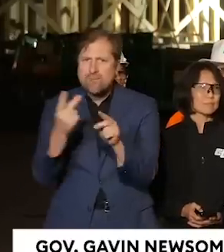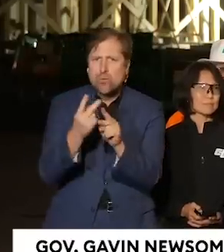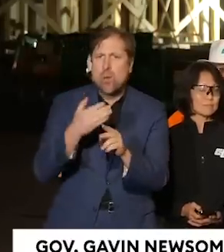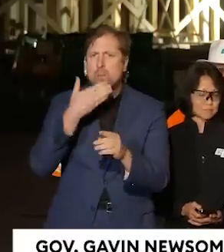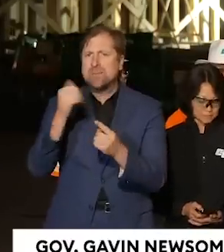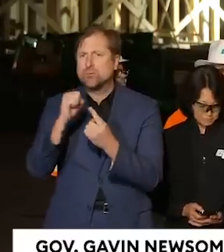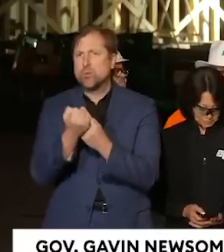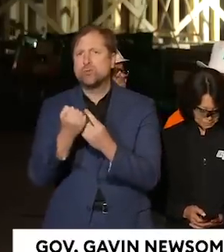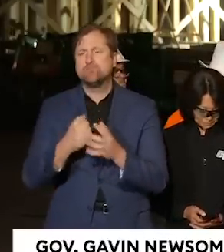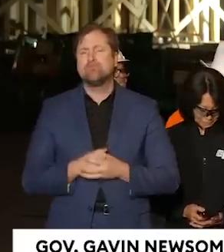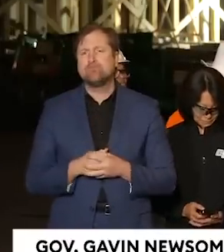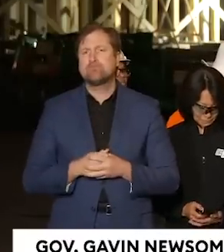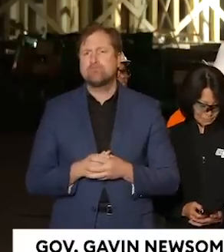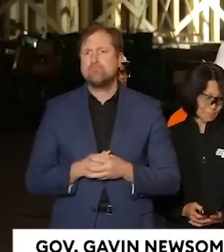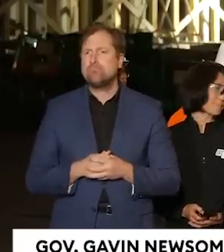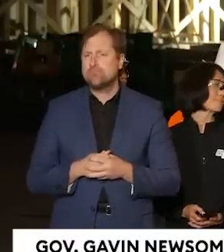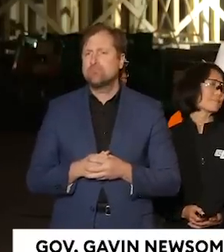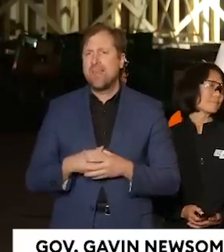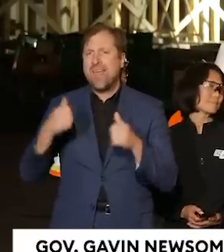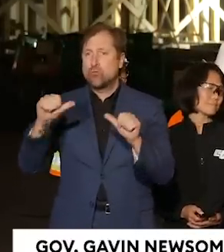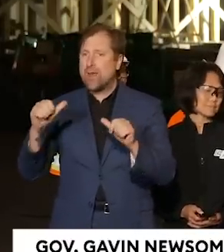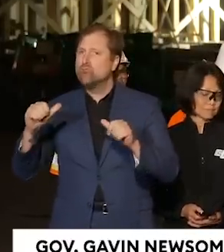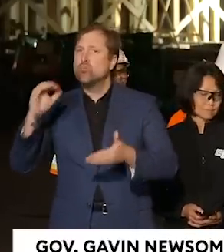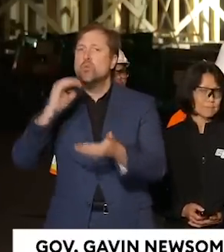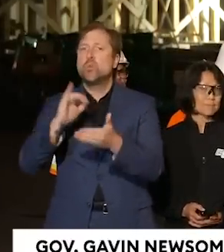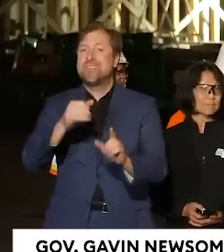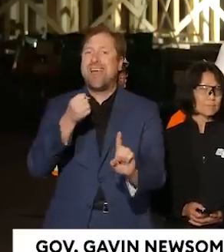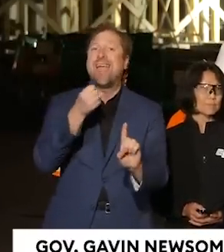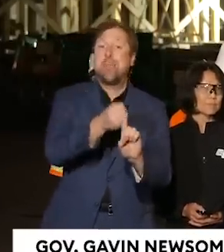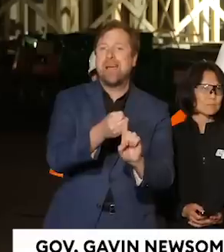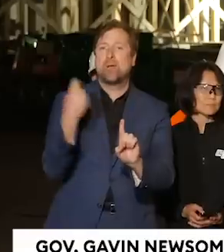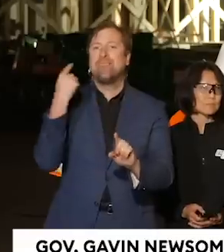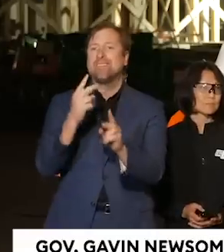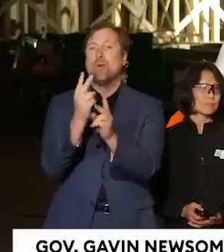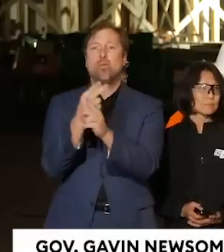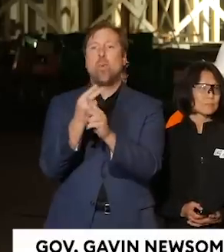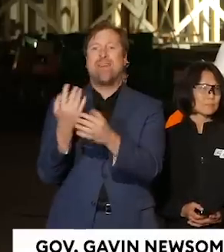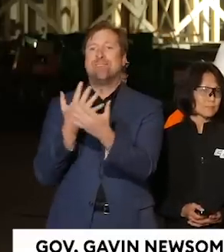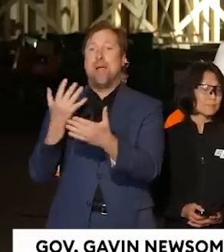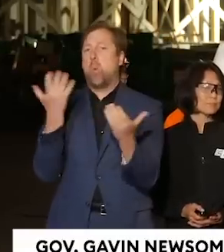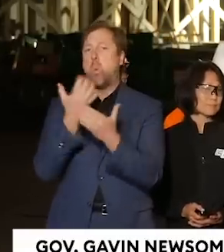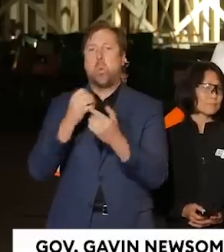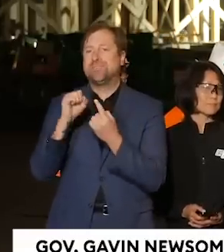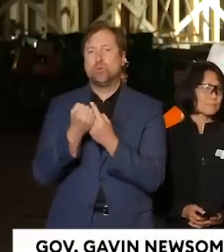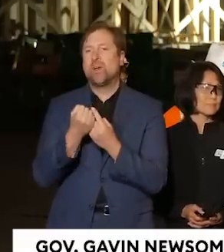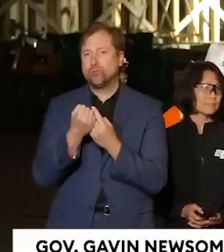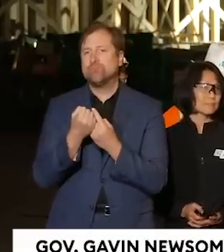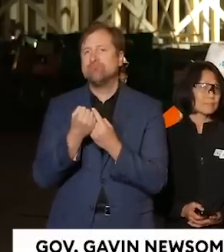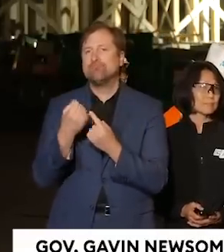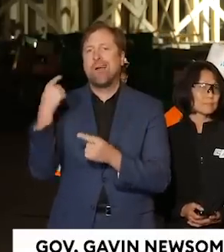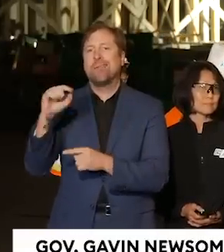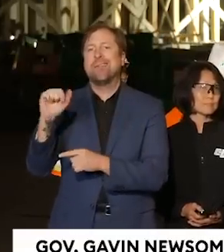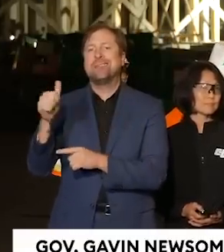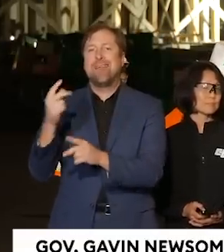extent possible the impacts of this very difficult circumstance and situation here on the I-10.